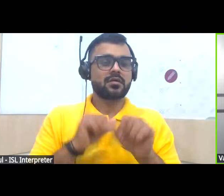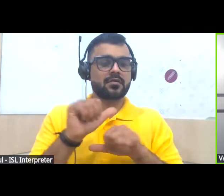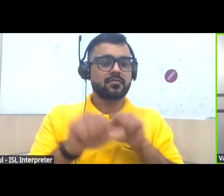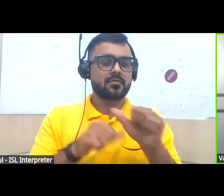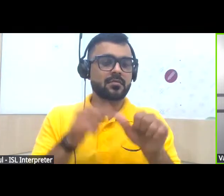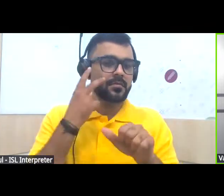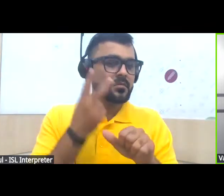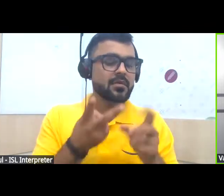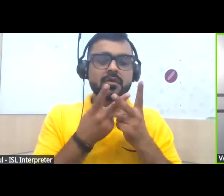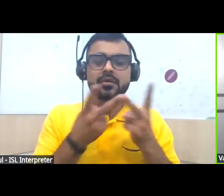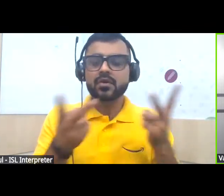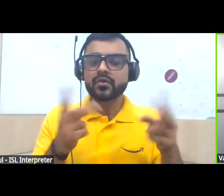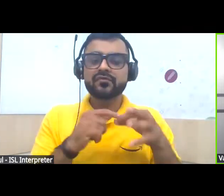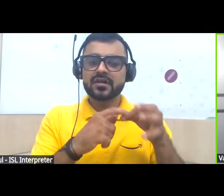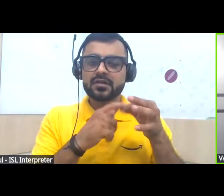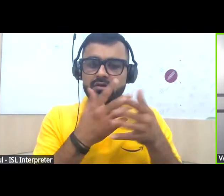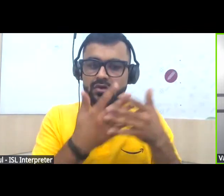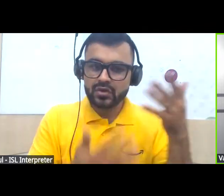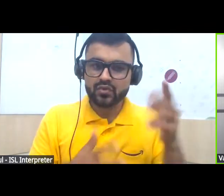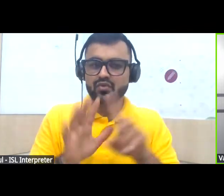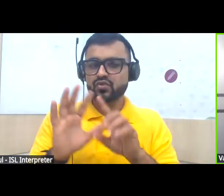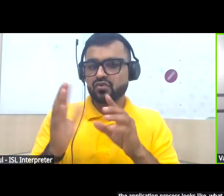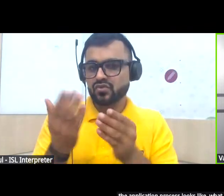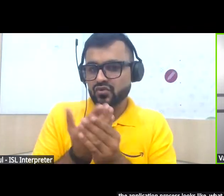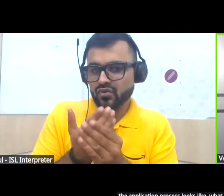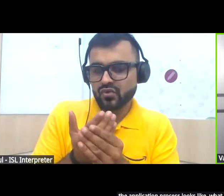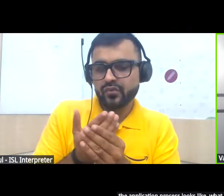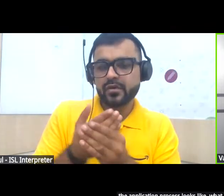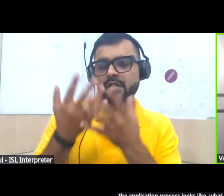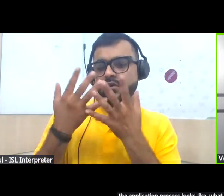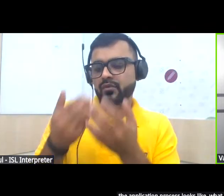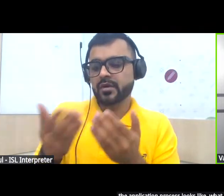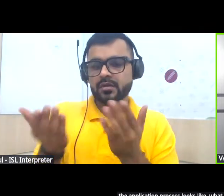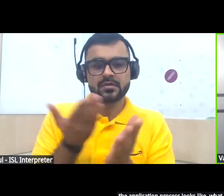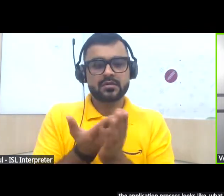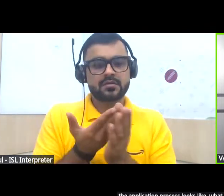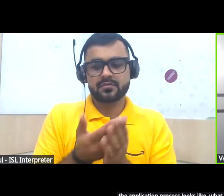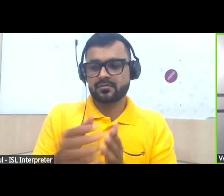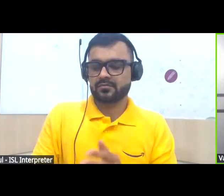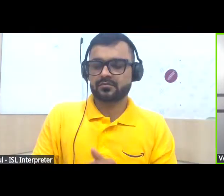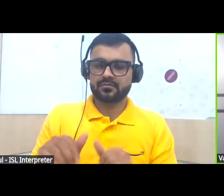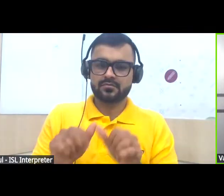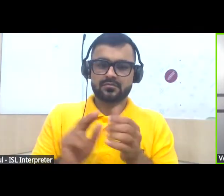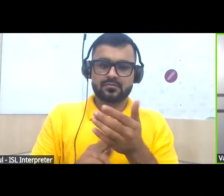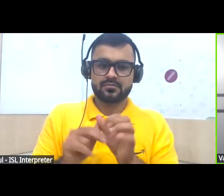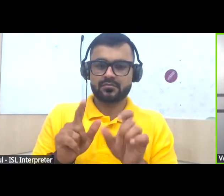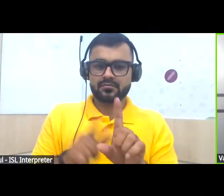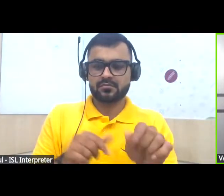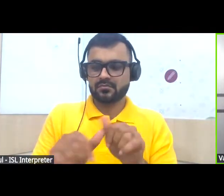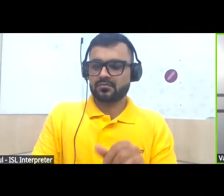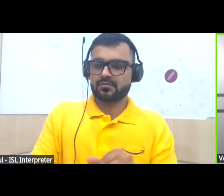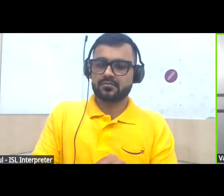like, what are the different questions, what documents one needs to submit. Over to you, Ananya.